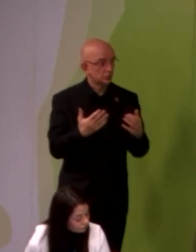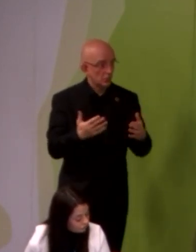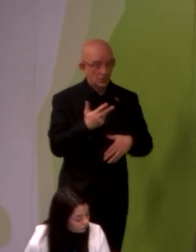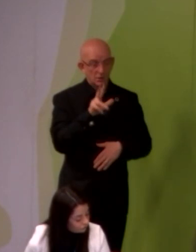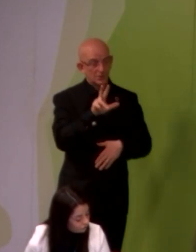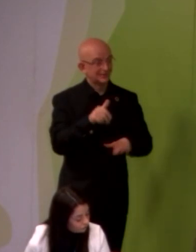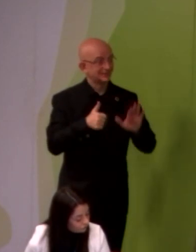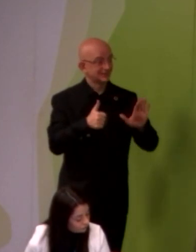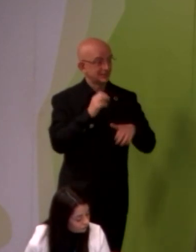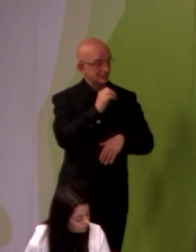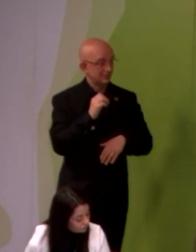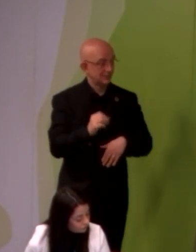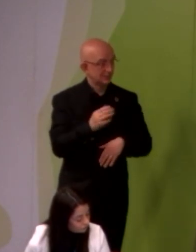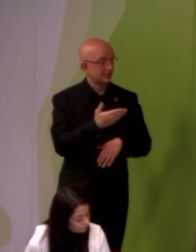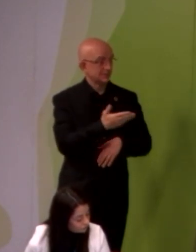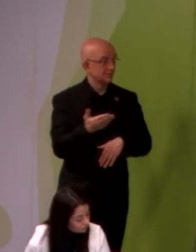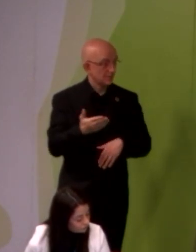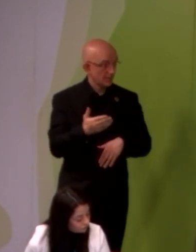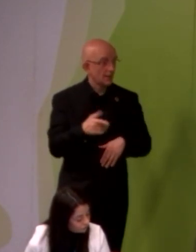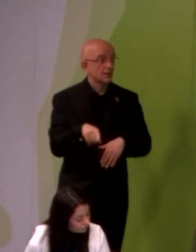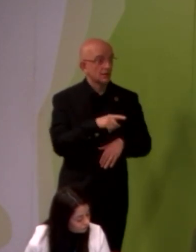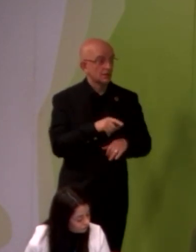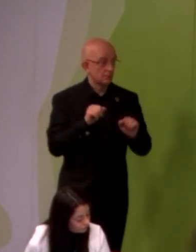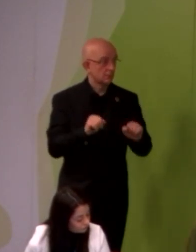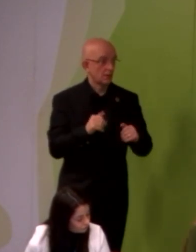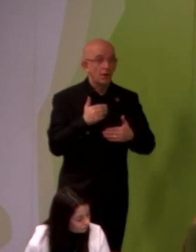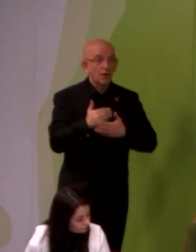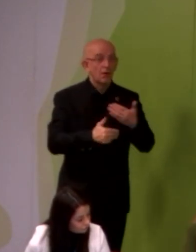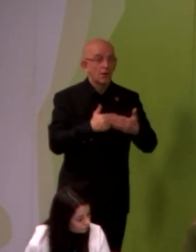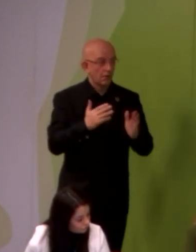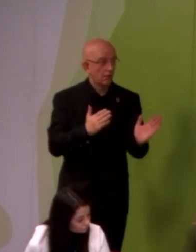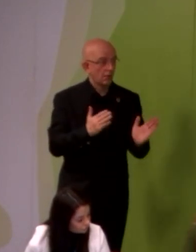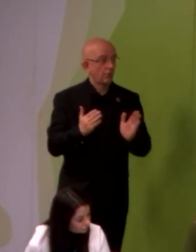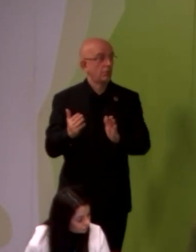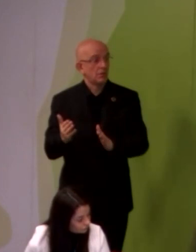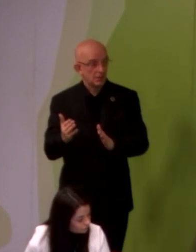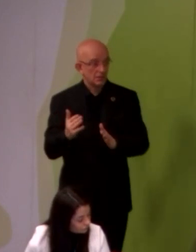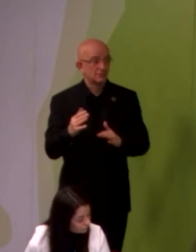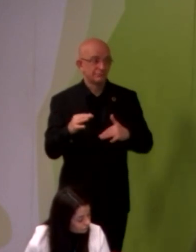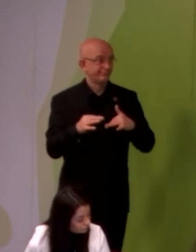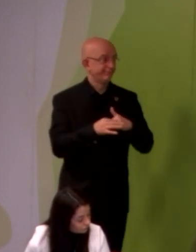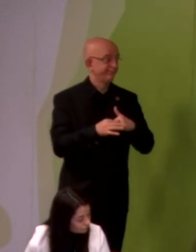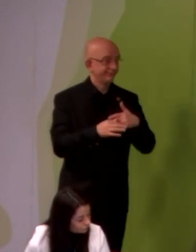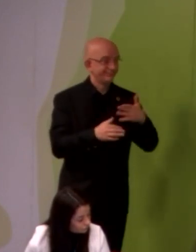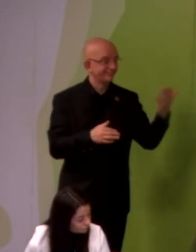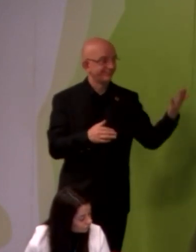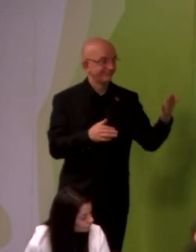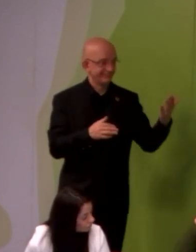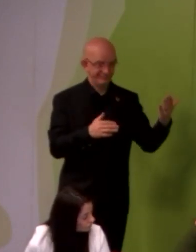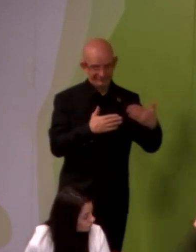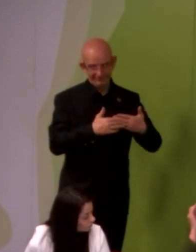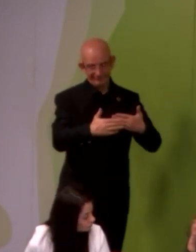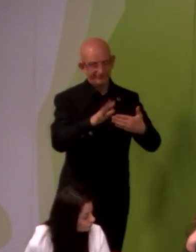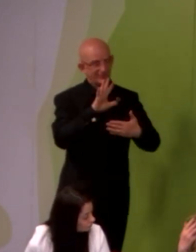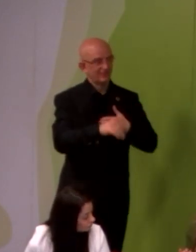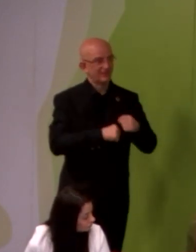respondents, think that it could delay child marriage for girls with disabilities for 5 years. A key theme that has